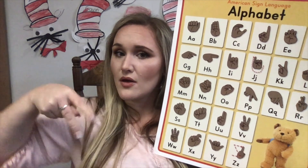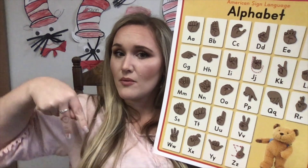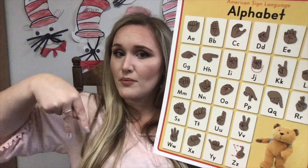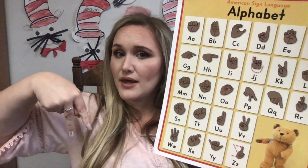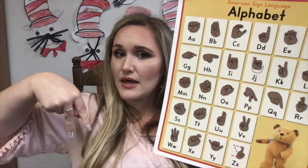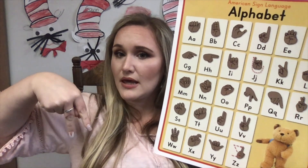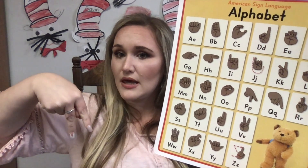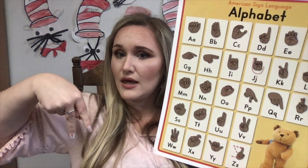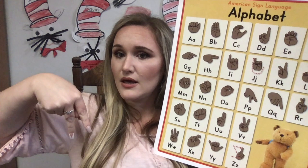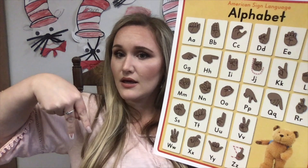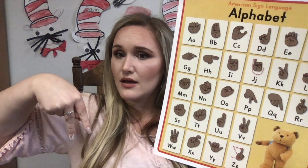P,